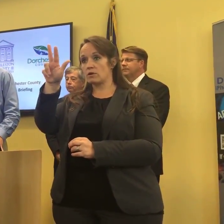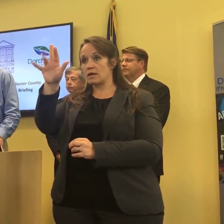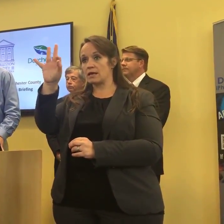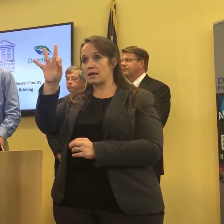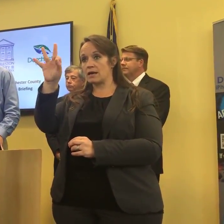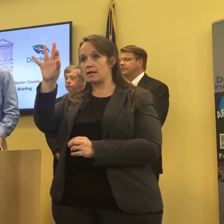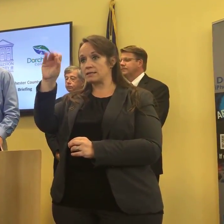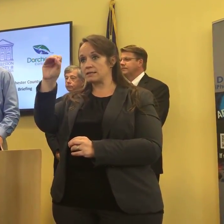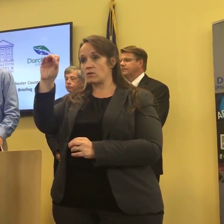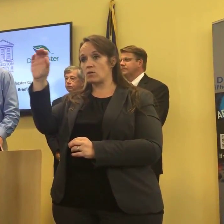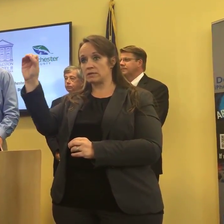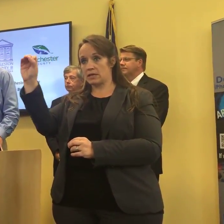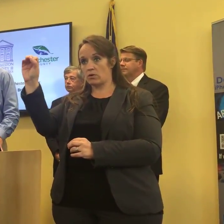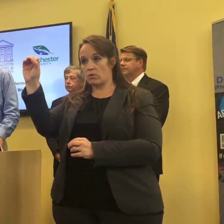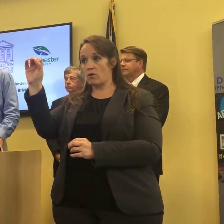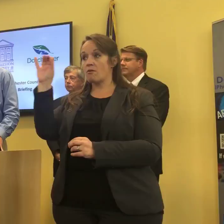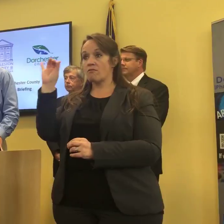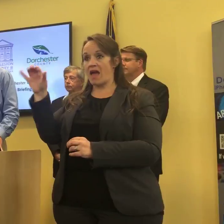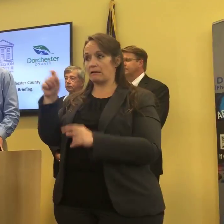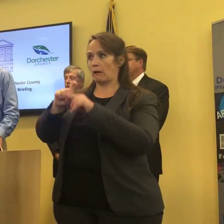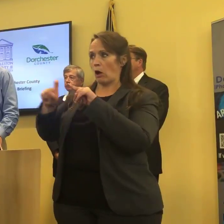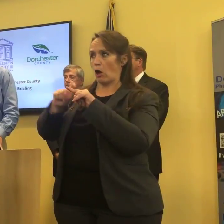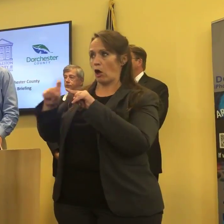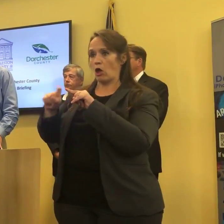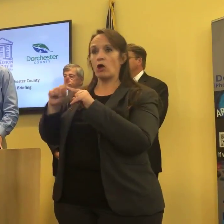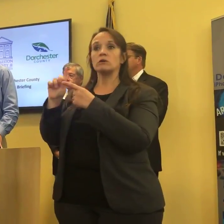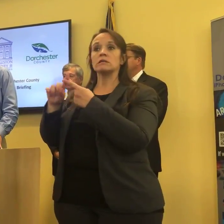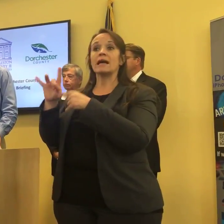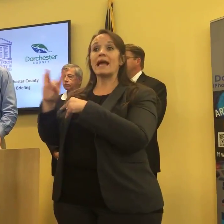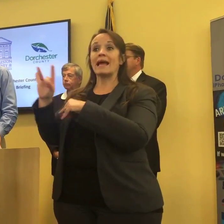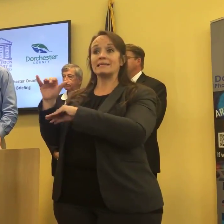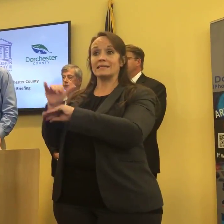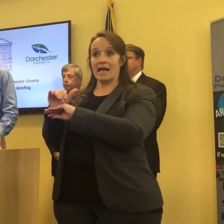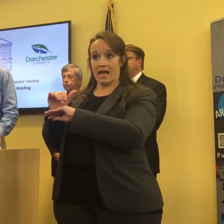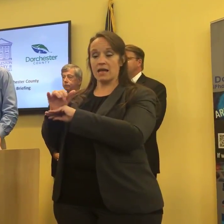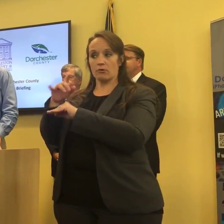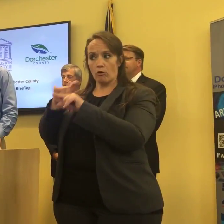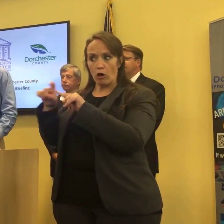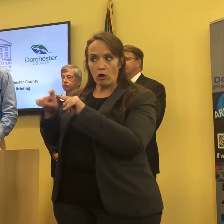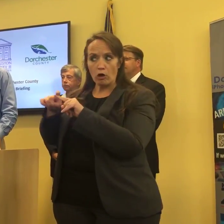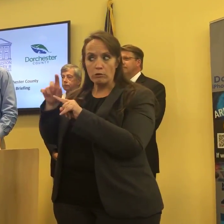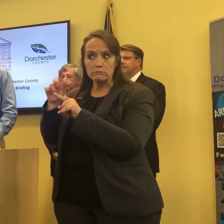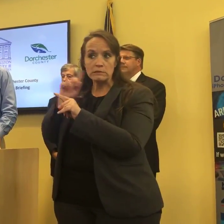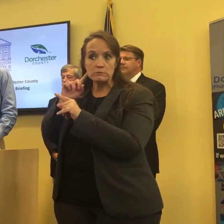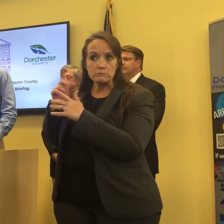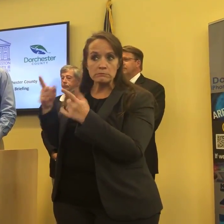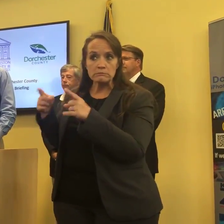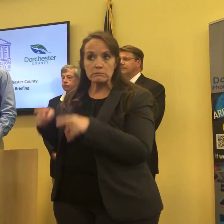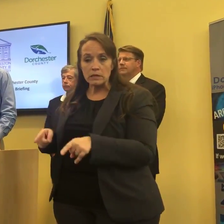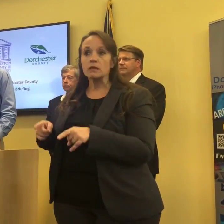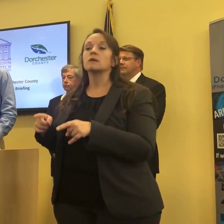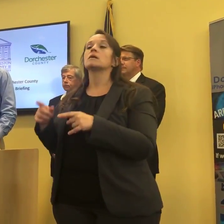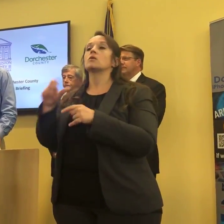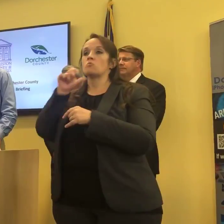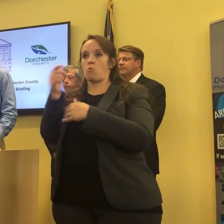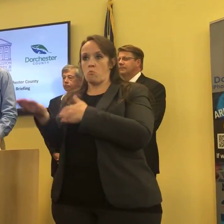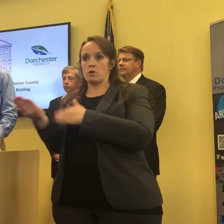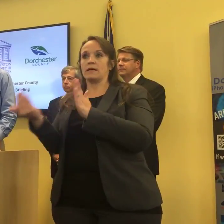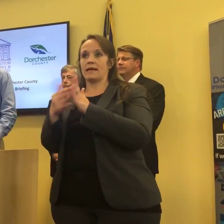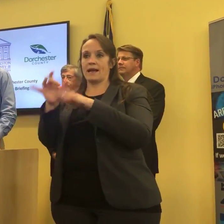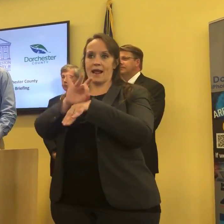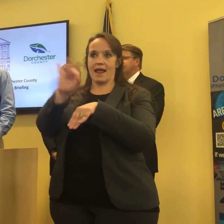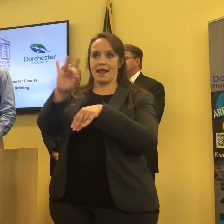843-746-3900. That line will be open until 8 p.m. this evening and will resume operations tomorrow at 8 a.m. and those operations will